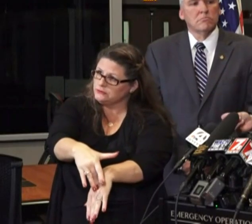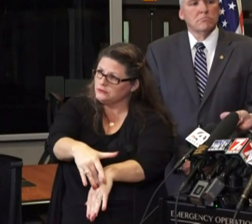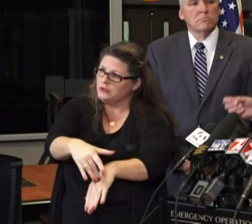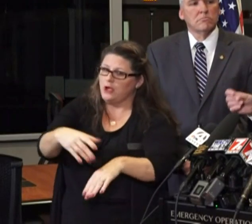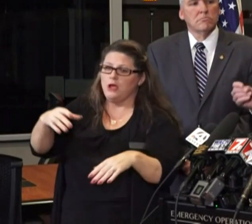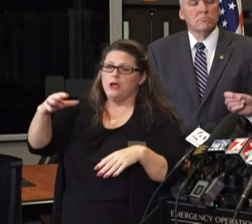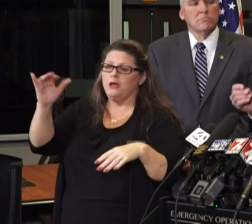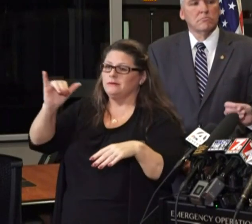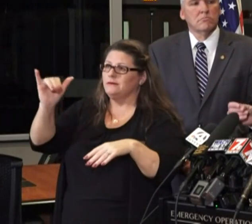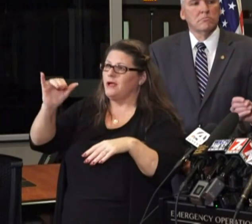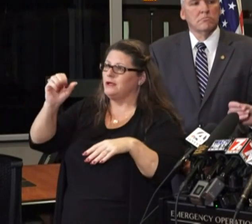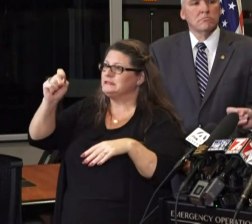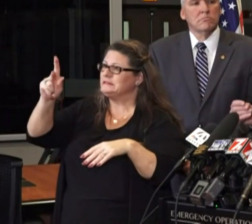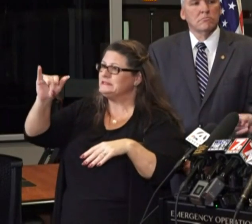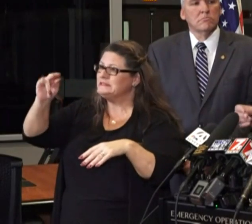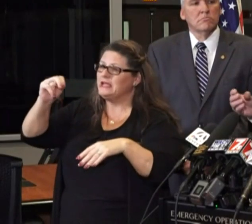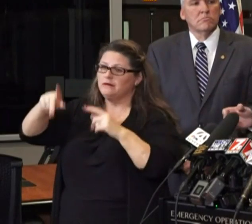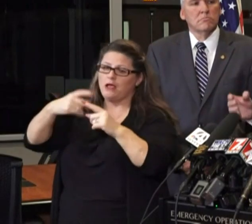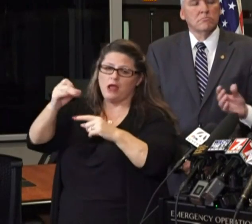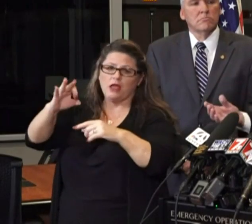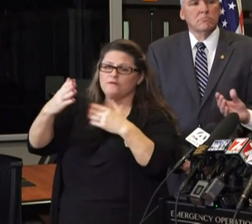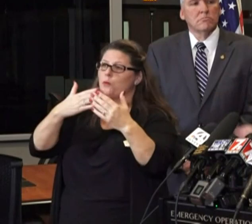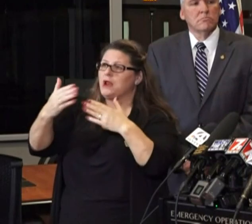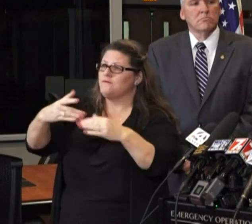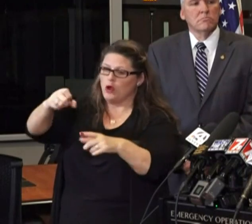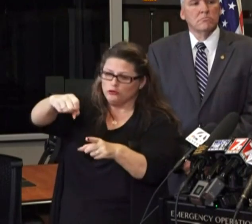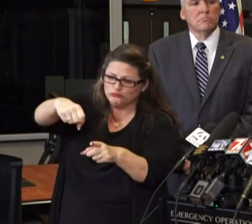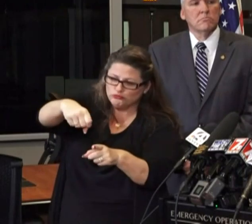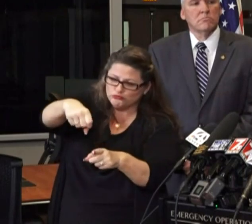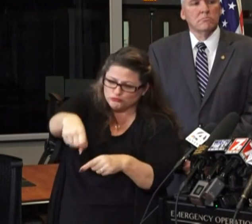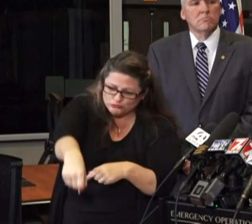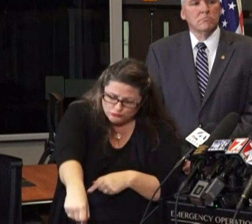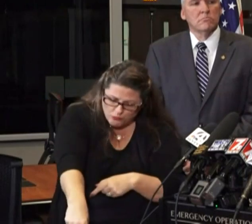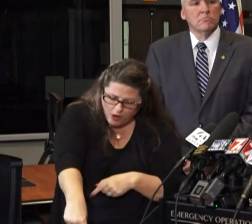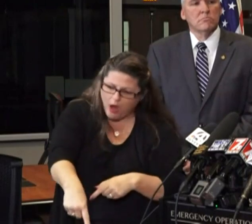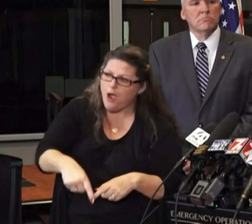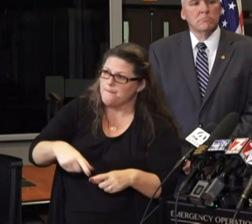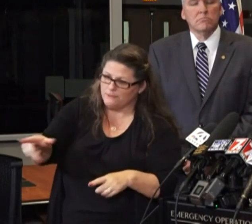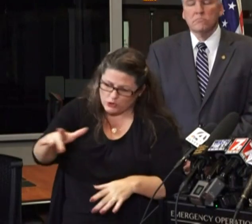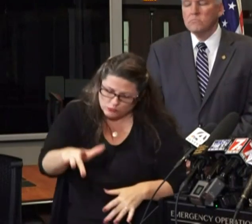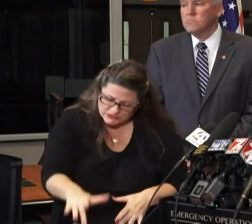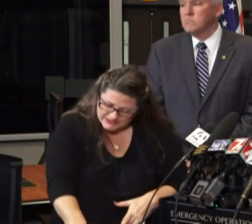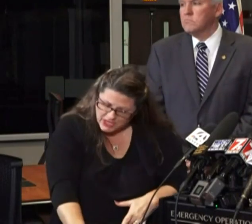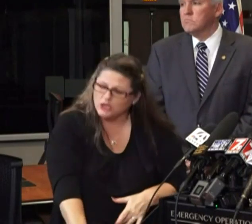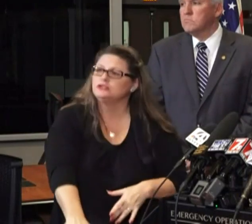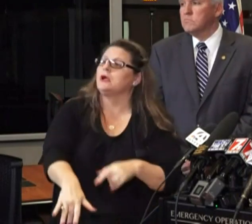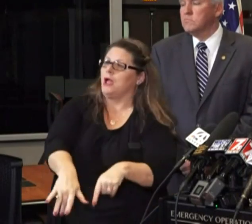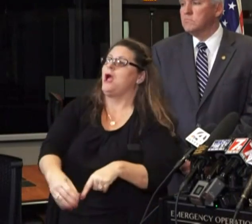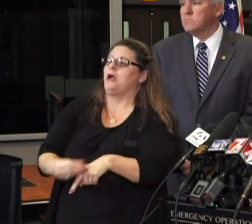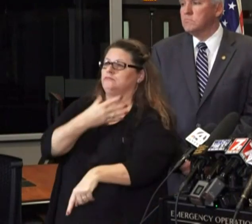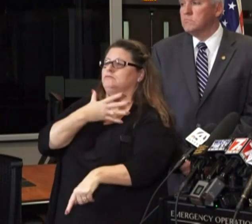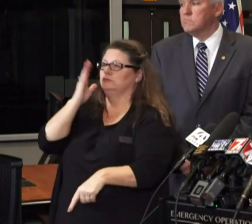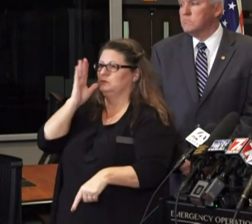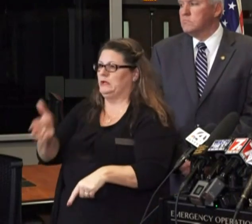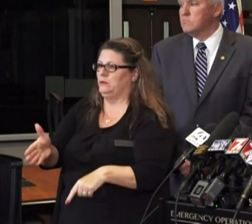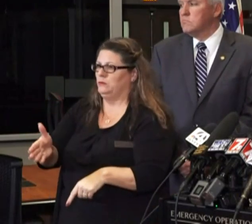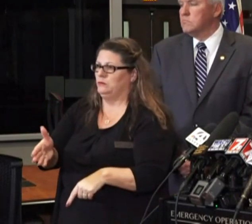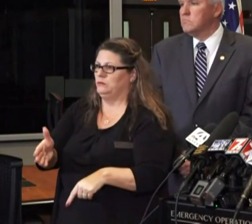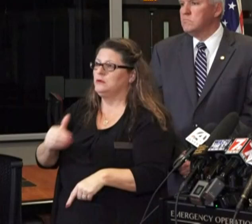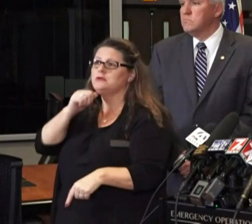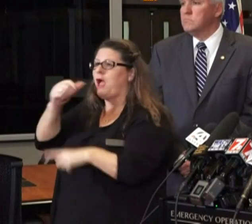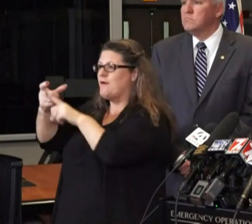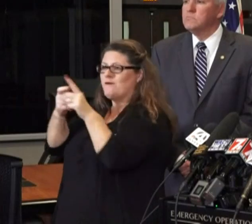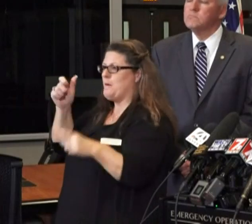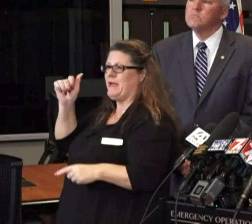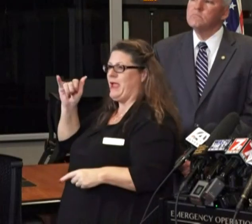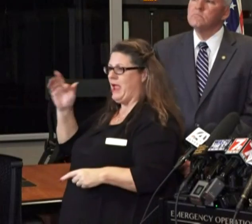another person. You have to have some sort of contact. So as long as you're not doing that, you'll be fine. And this elderly woman who was in the health system for a